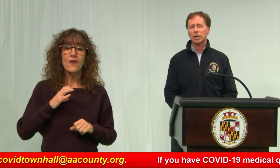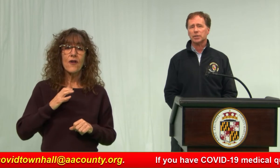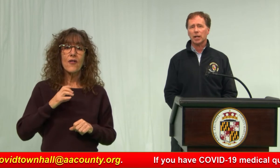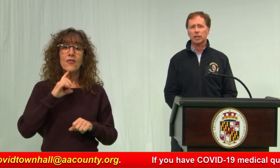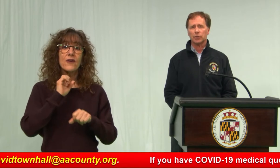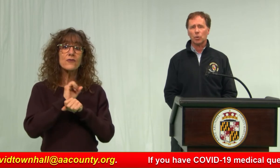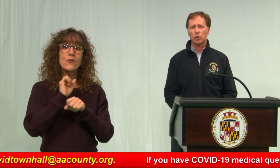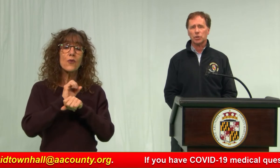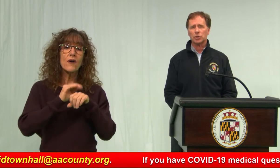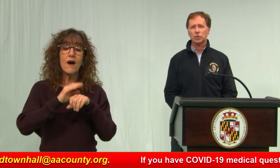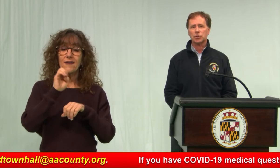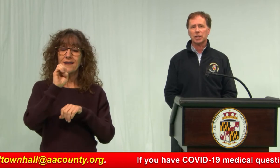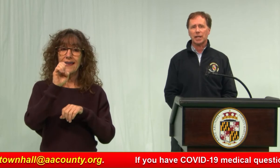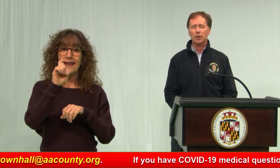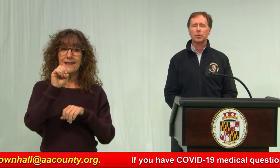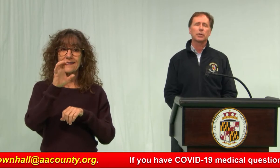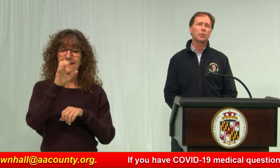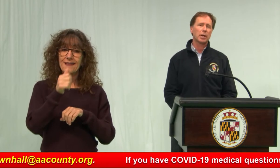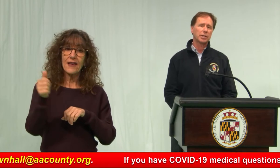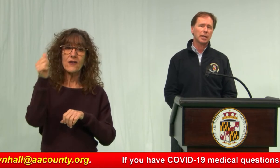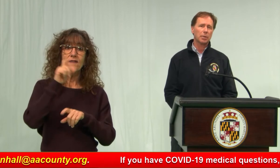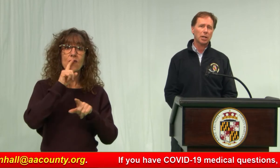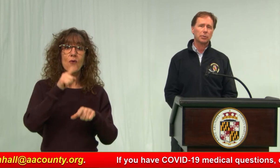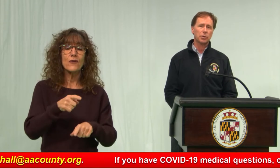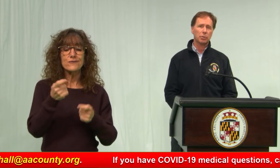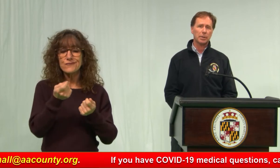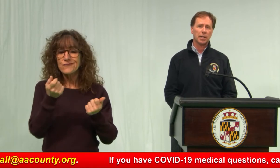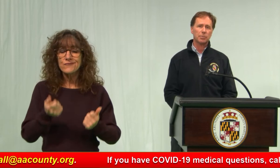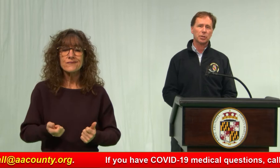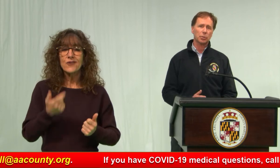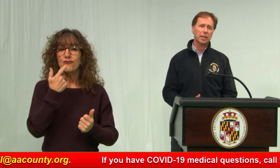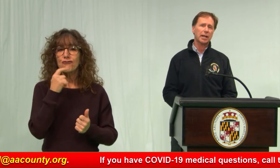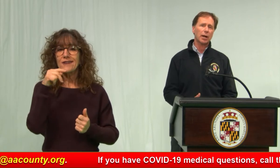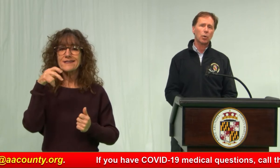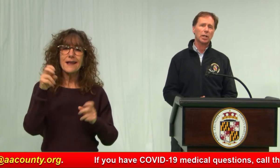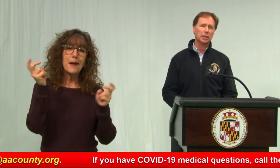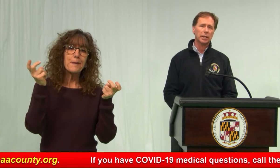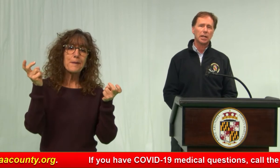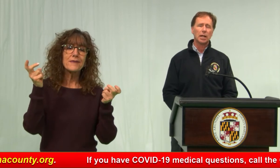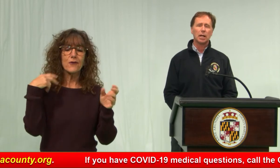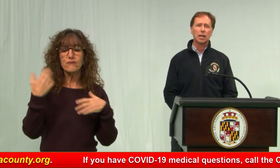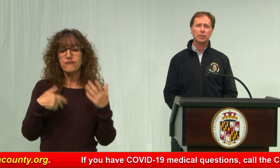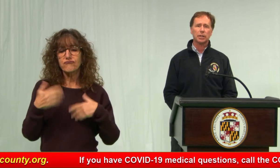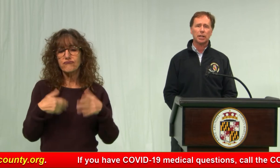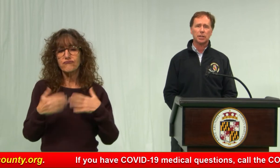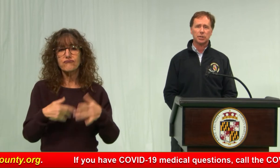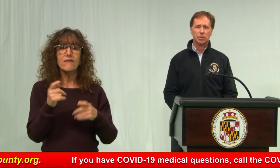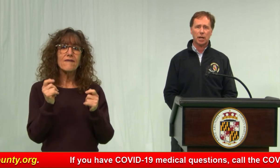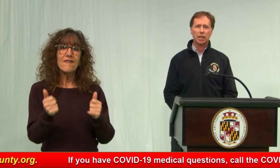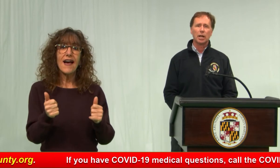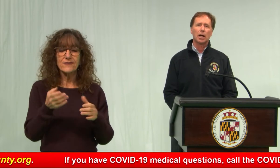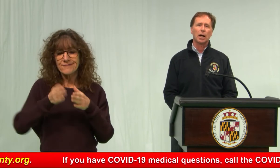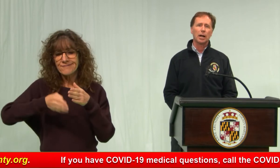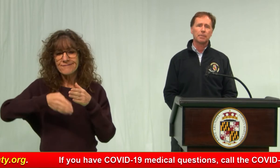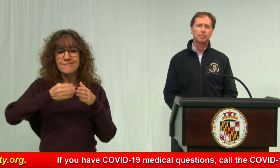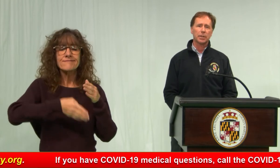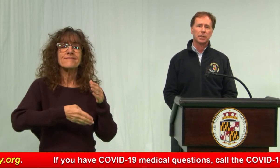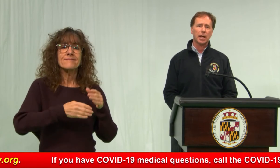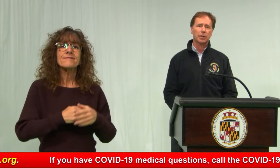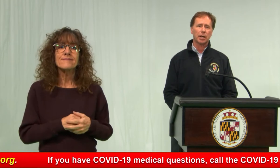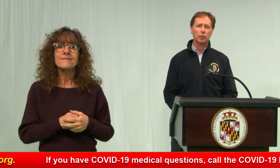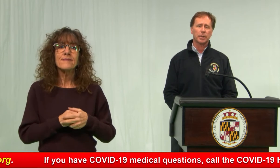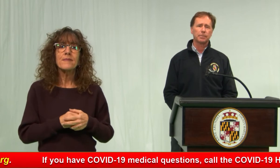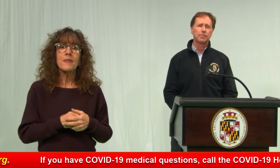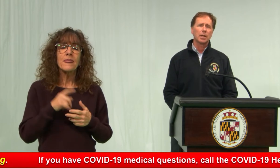There's work on executive orders to get rid of the red tape, cut through the red tape so that we can act quickly to get things done